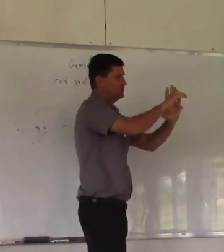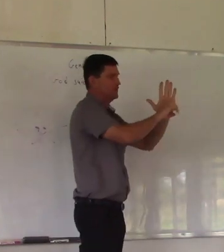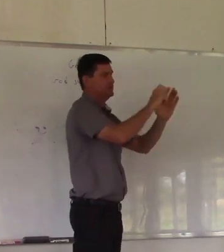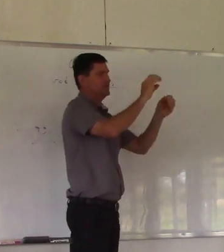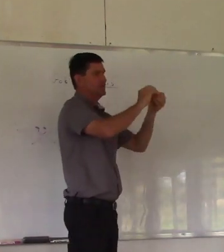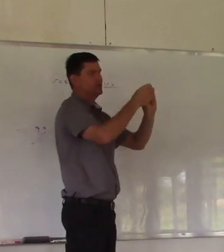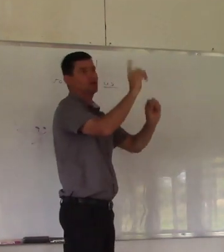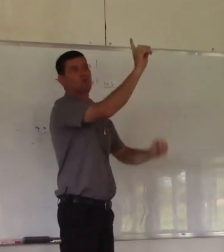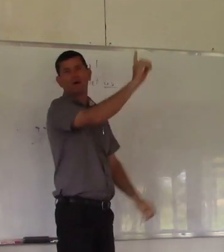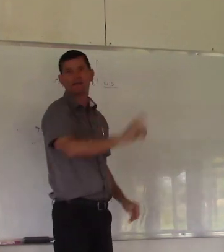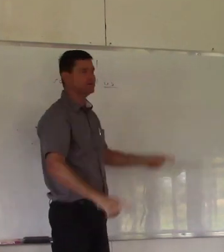Commandment number one.